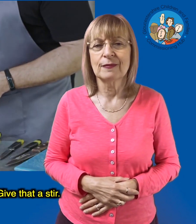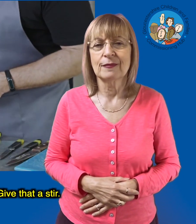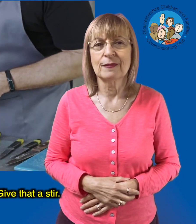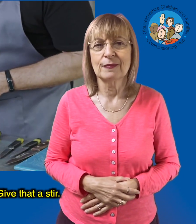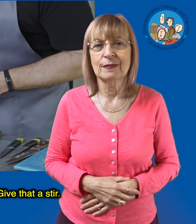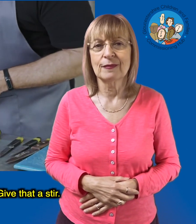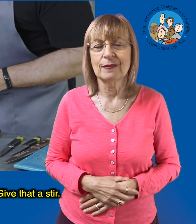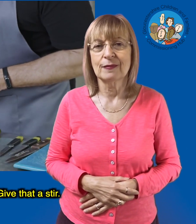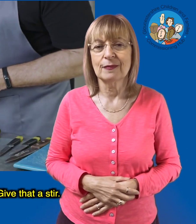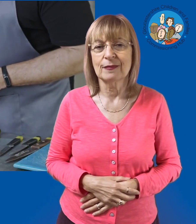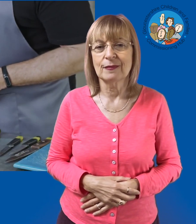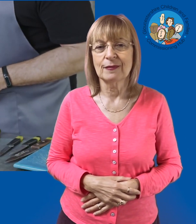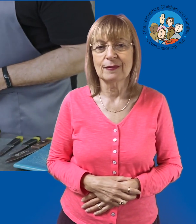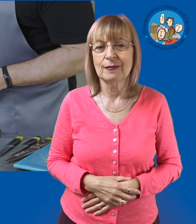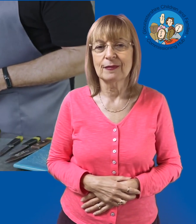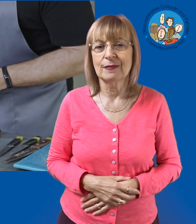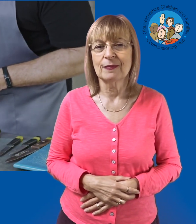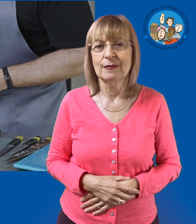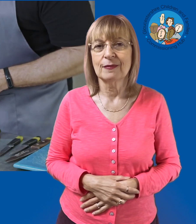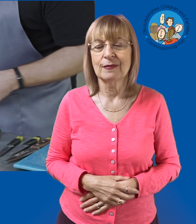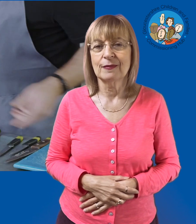Give that a stir.